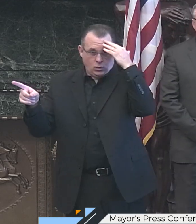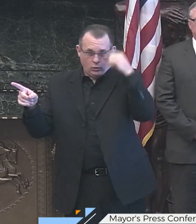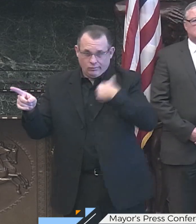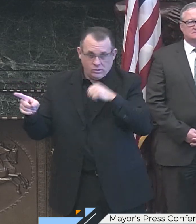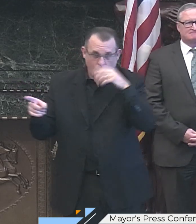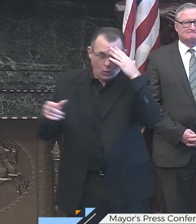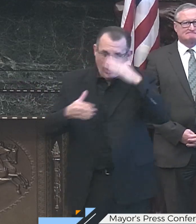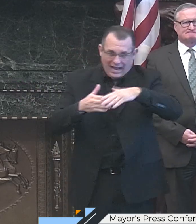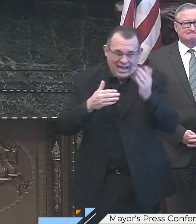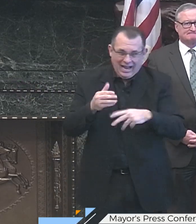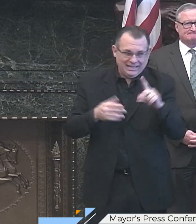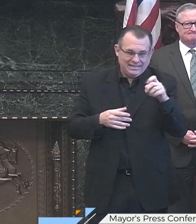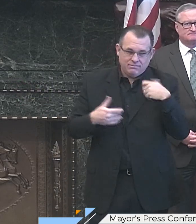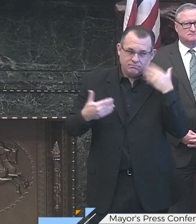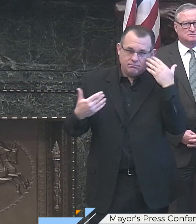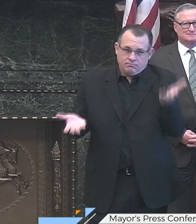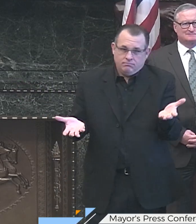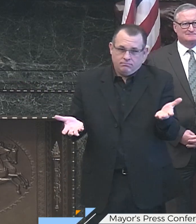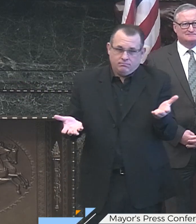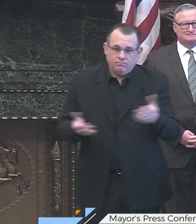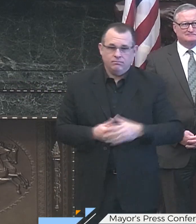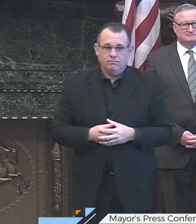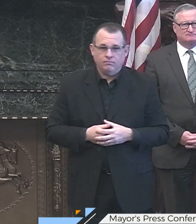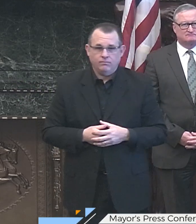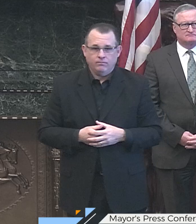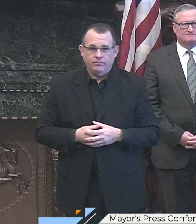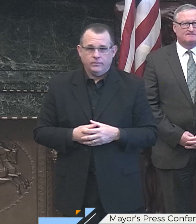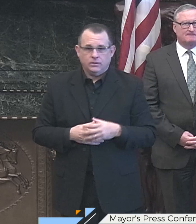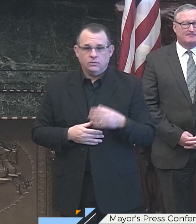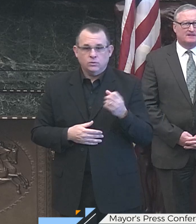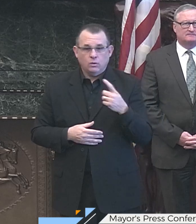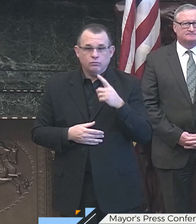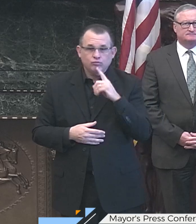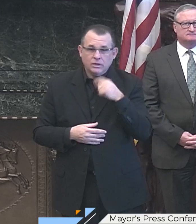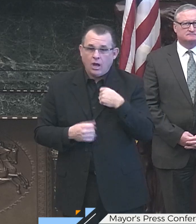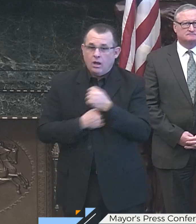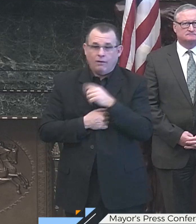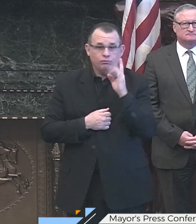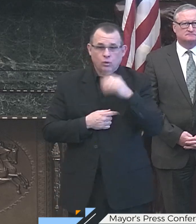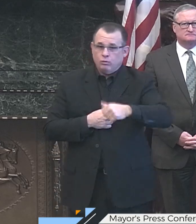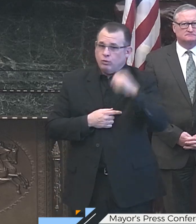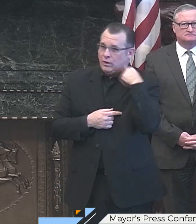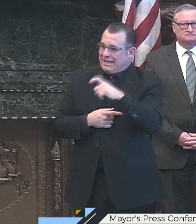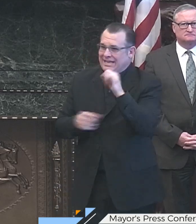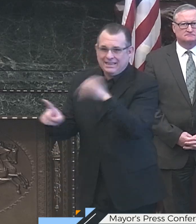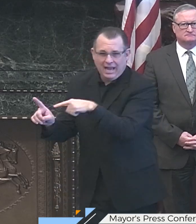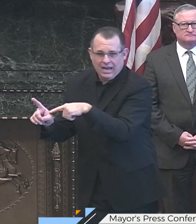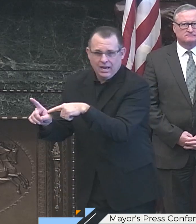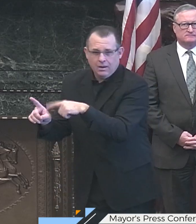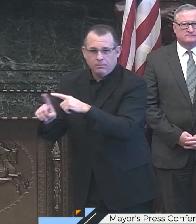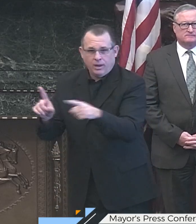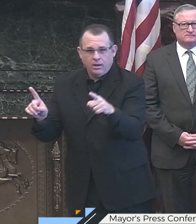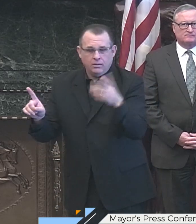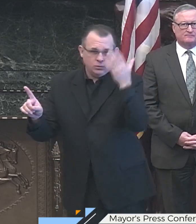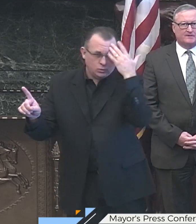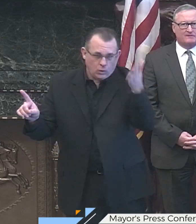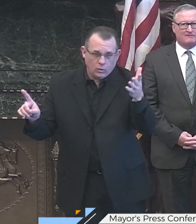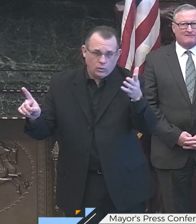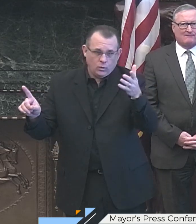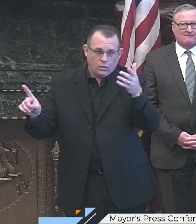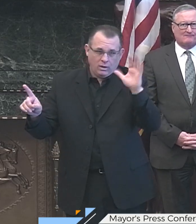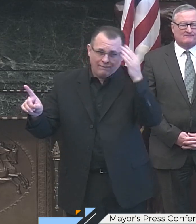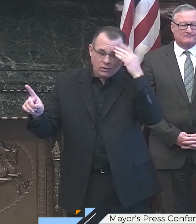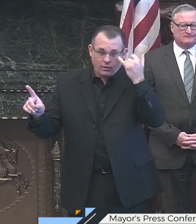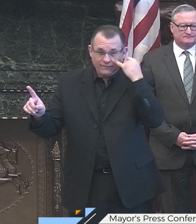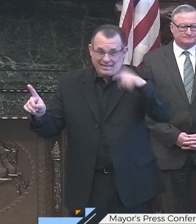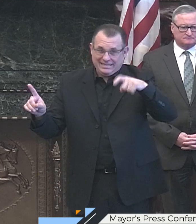know if and when we need it. I'd love to say we're not going to need it. I think that's unlikely, but we certainly aren't clear on how